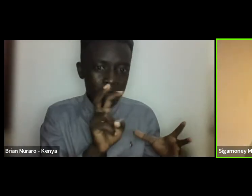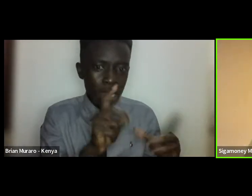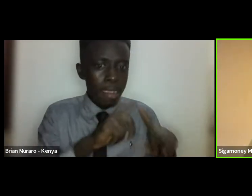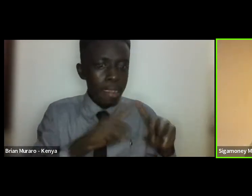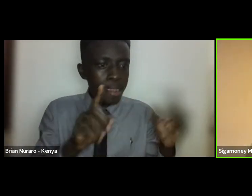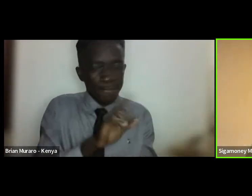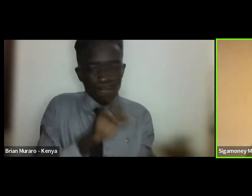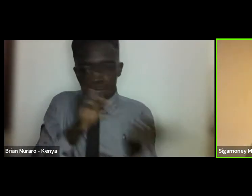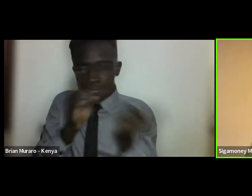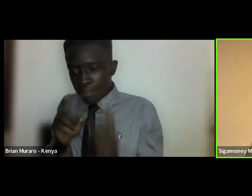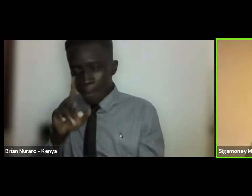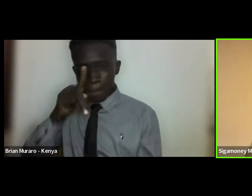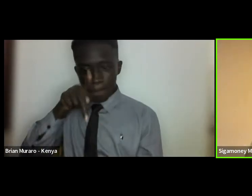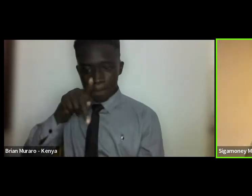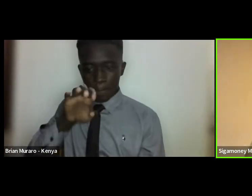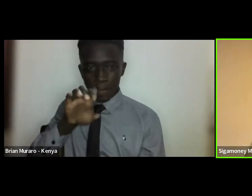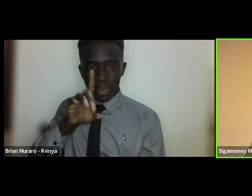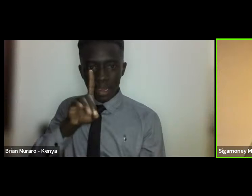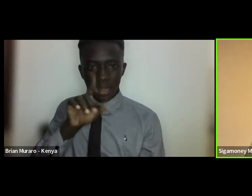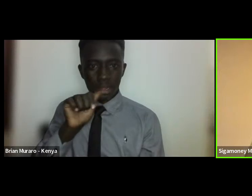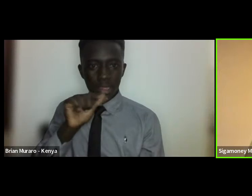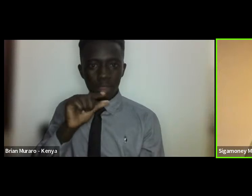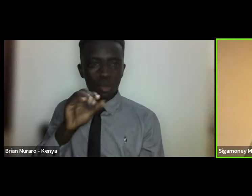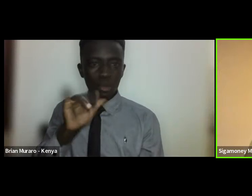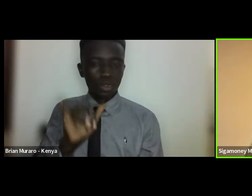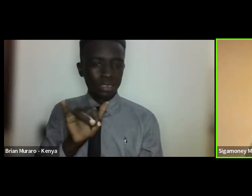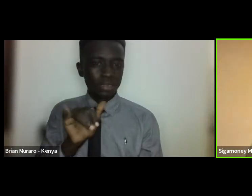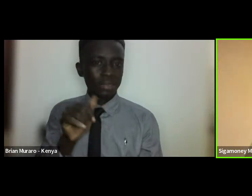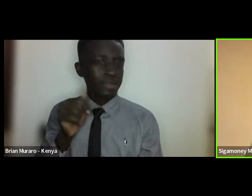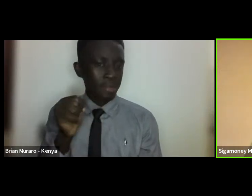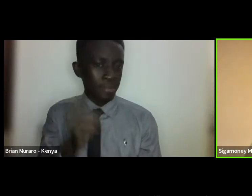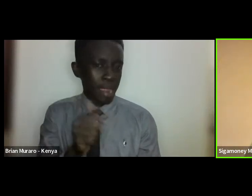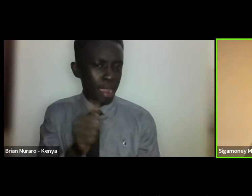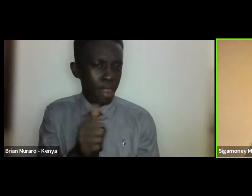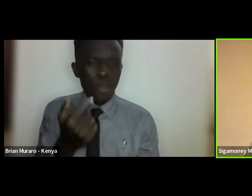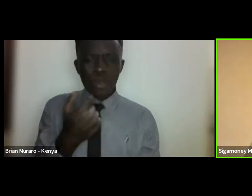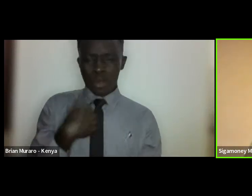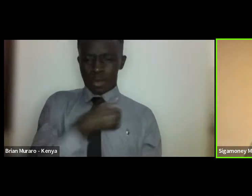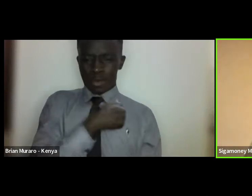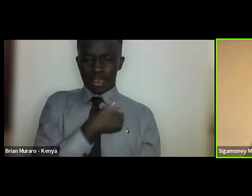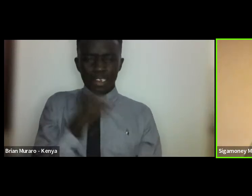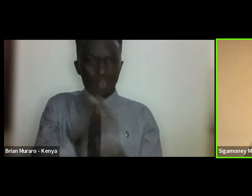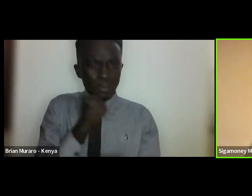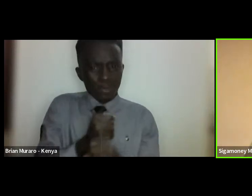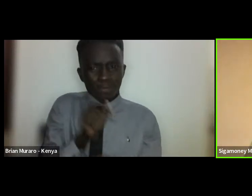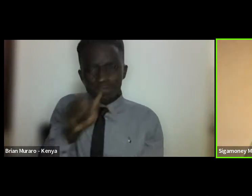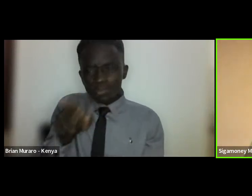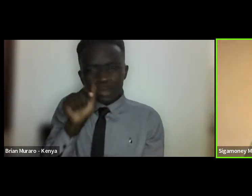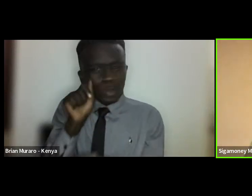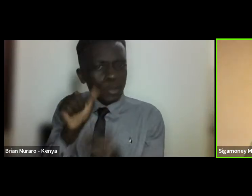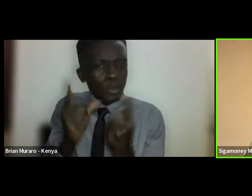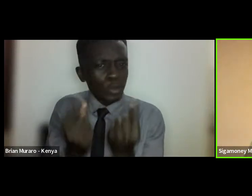do we do that? And I think in terms of moving forward,